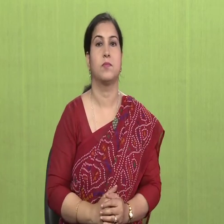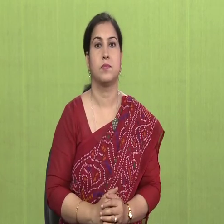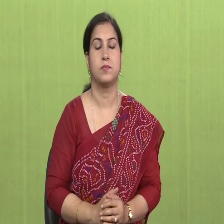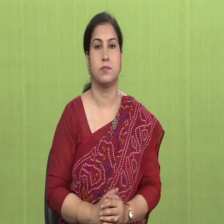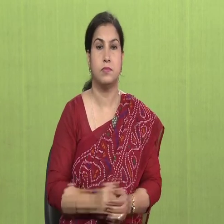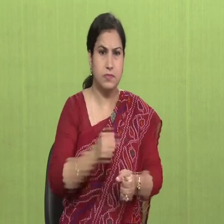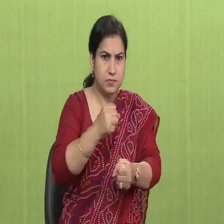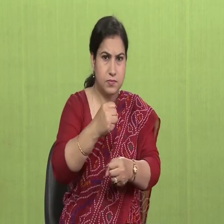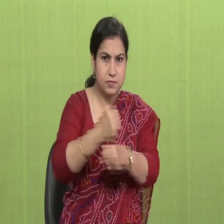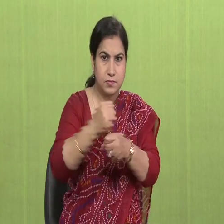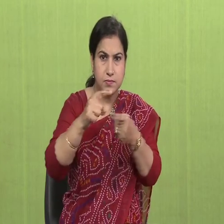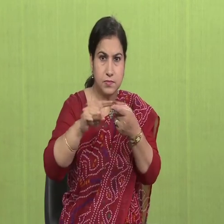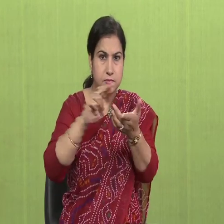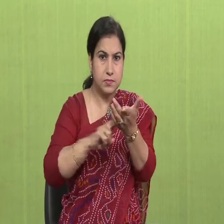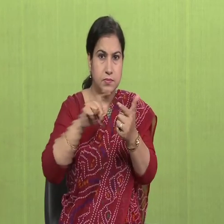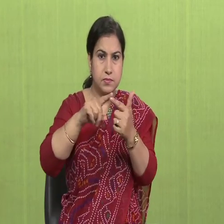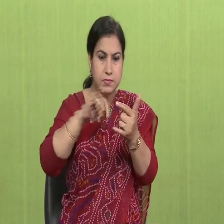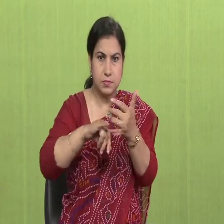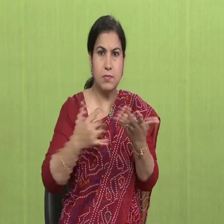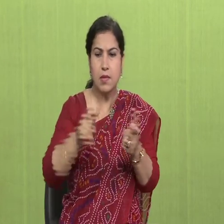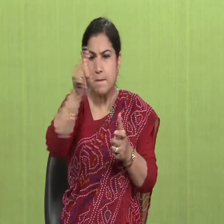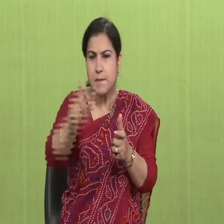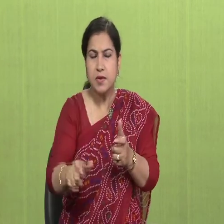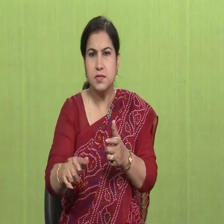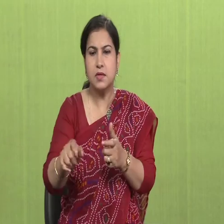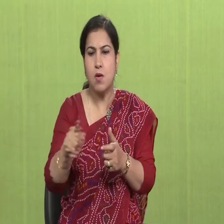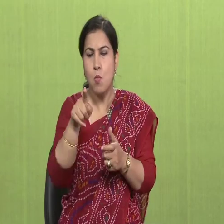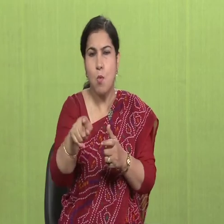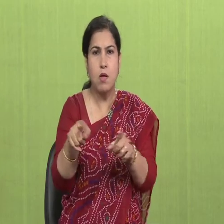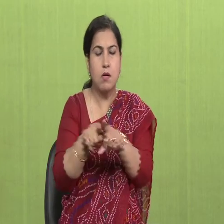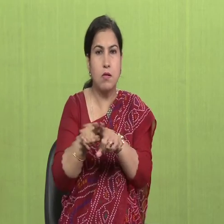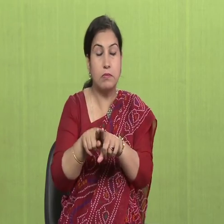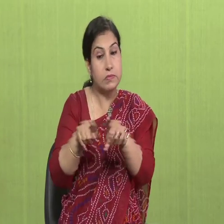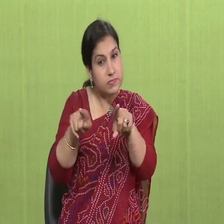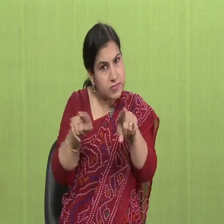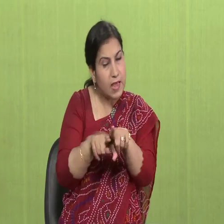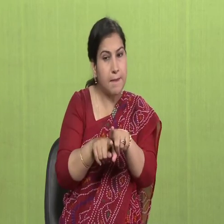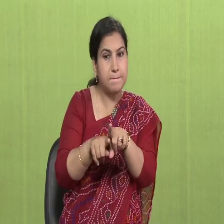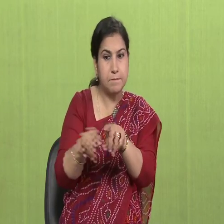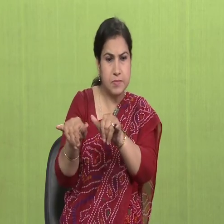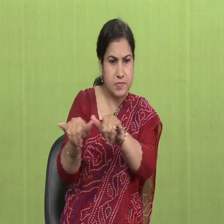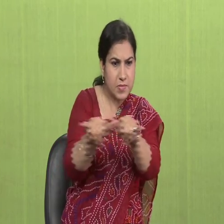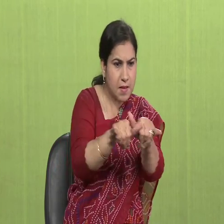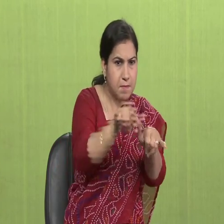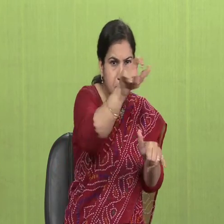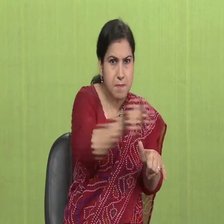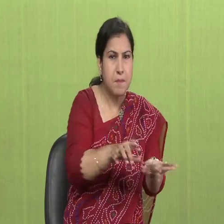Genes of an individual belonging to the same species are